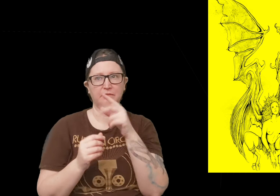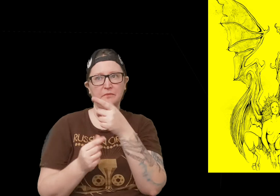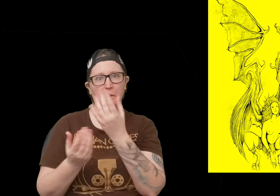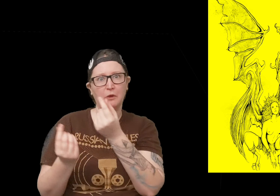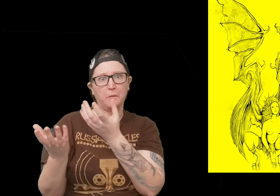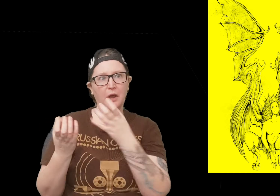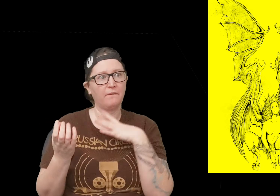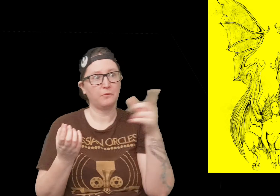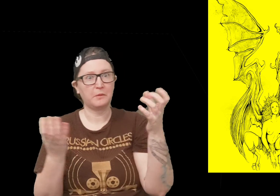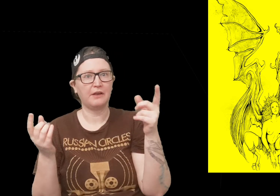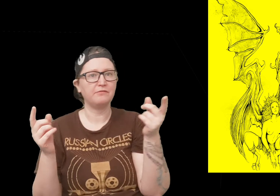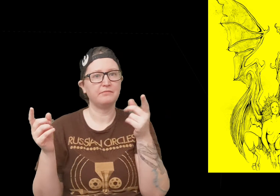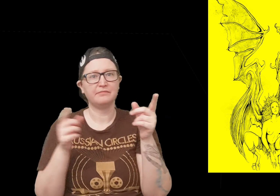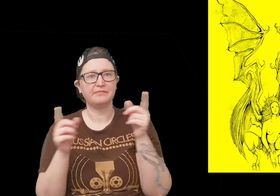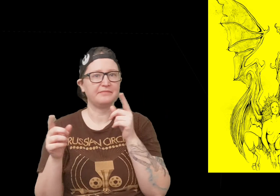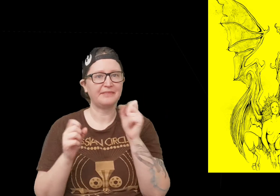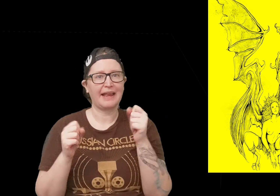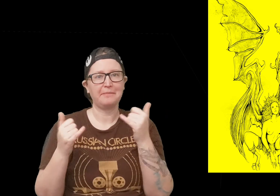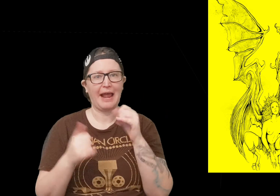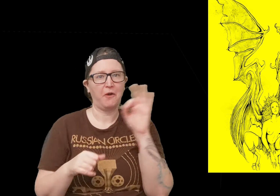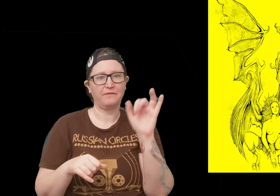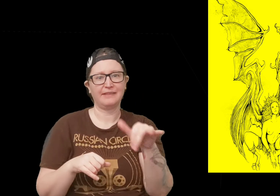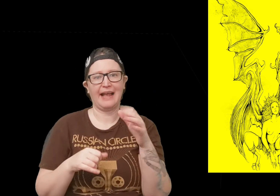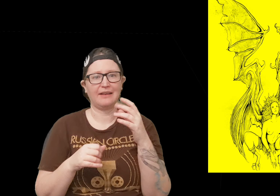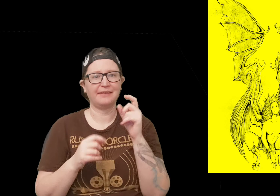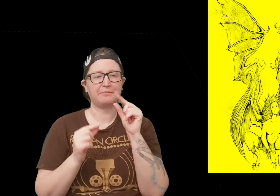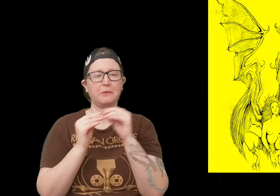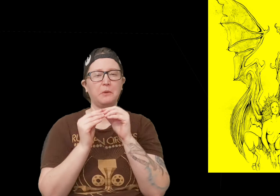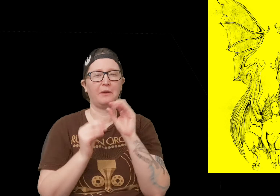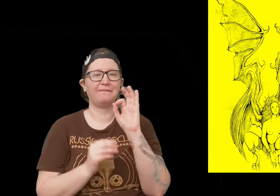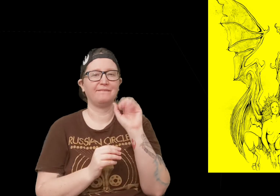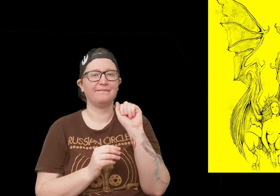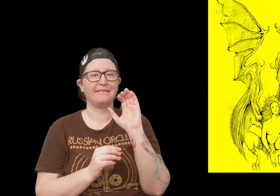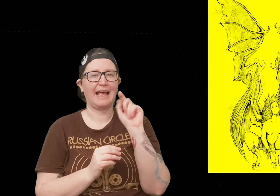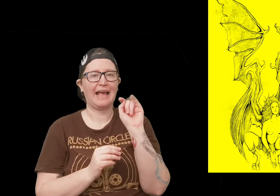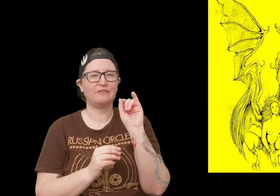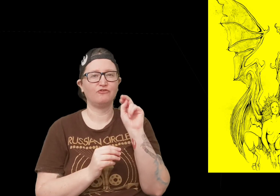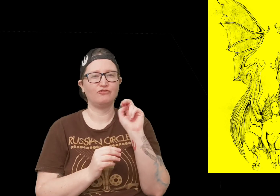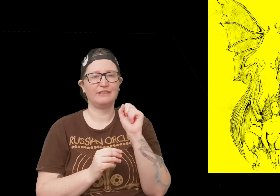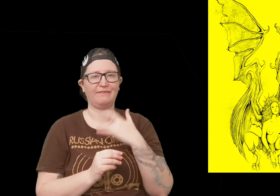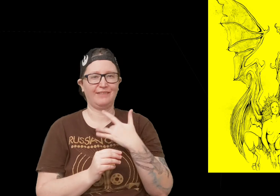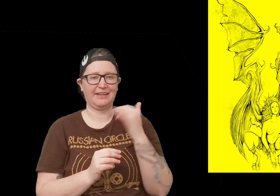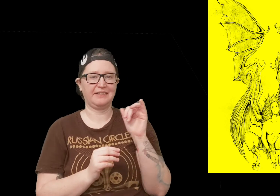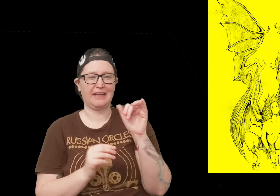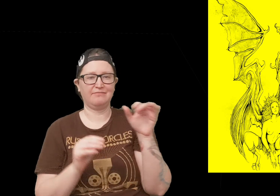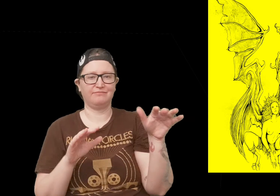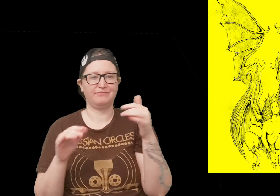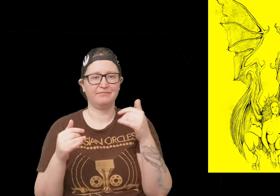almost politics involved, kind of like, okay, you want something, I want something, and kind of like a playoff, a little bit more of a